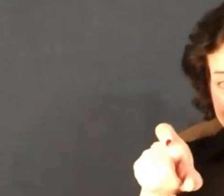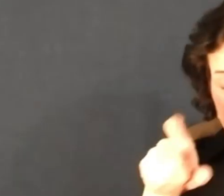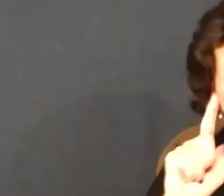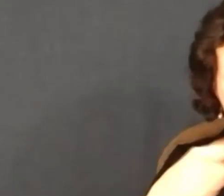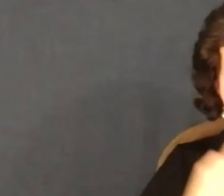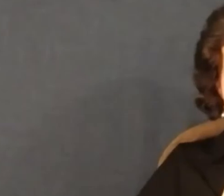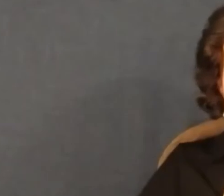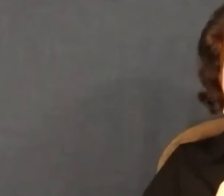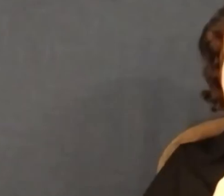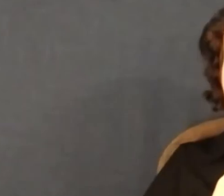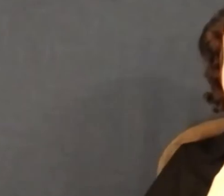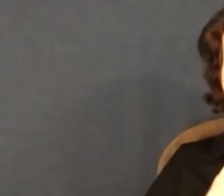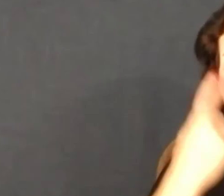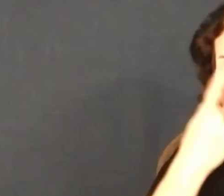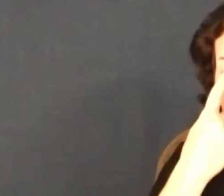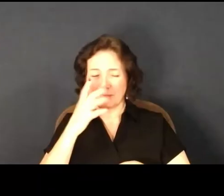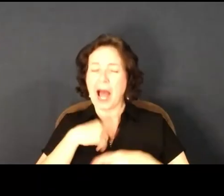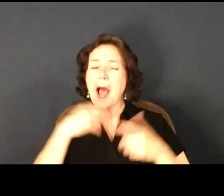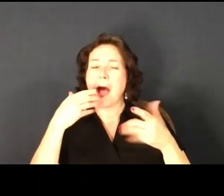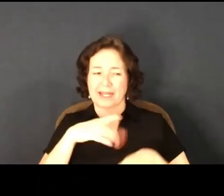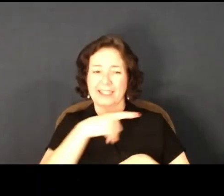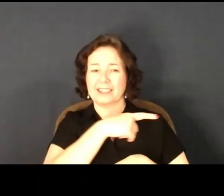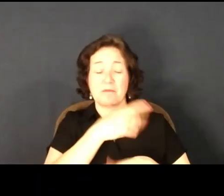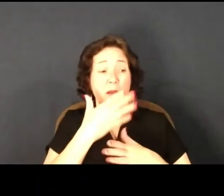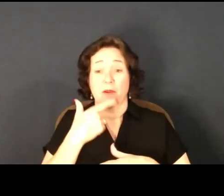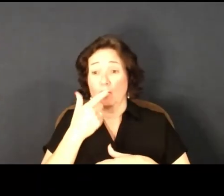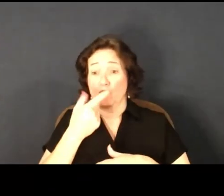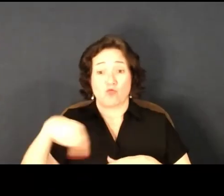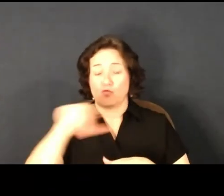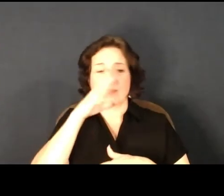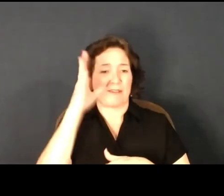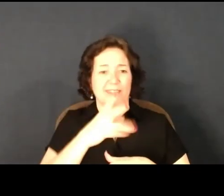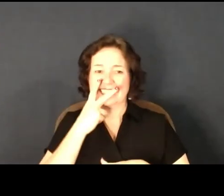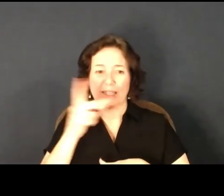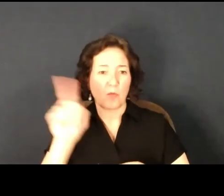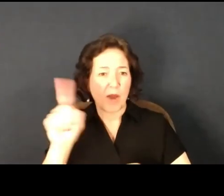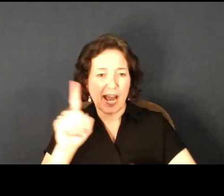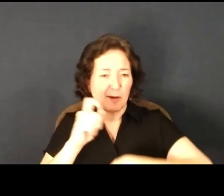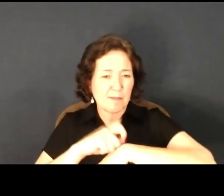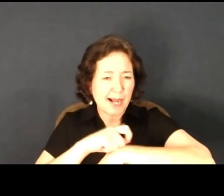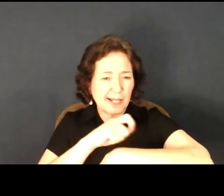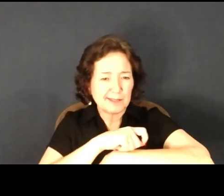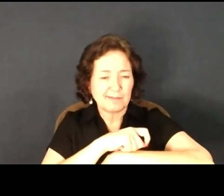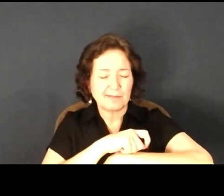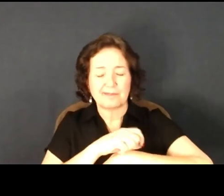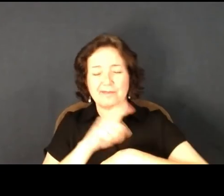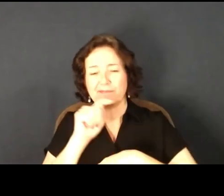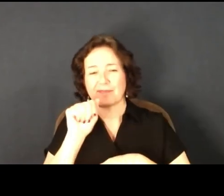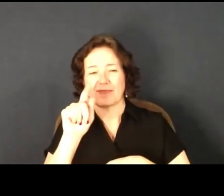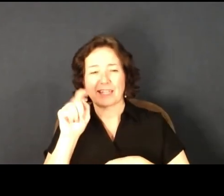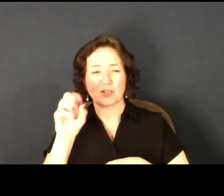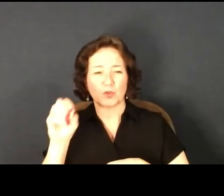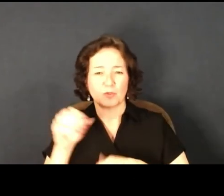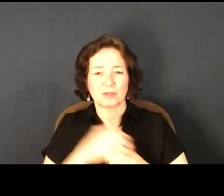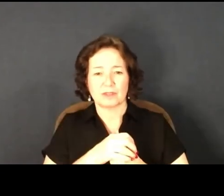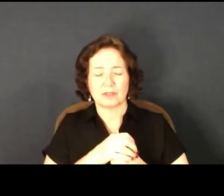I bet she does somewhere that we might never, ever see. Let me mention that messages